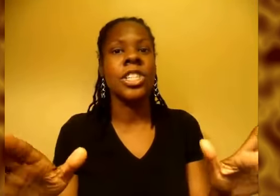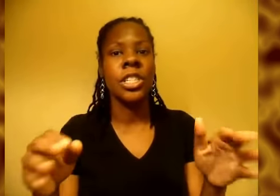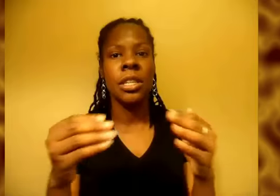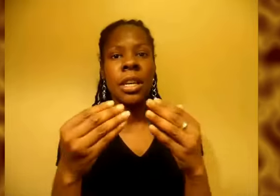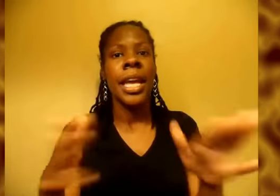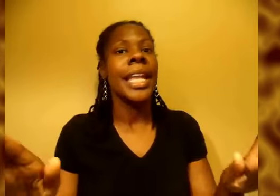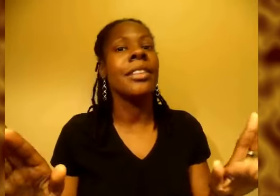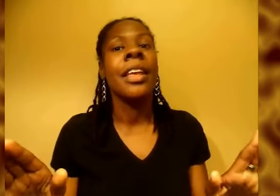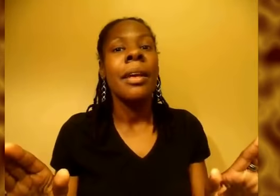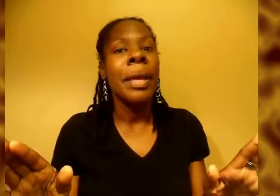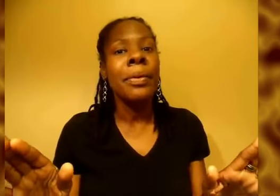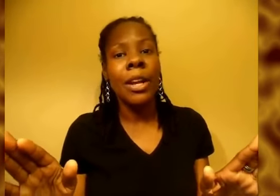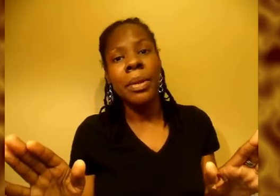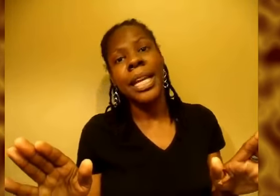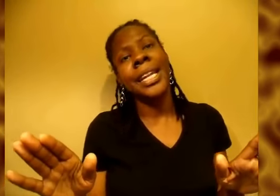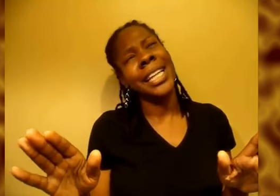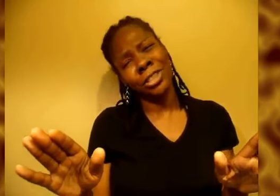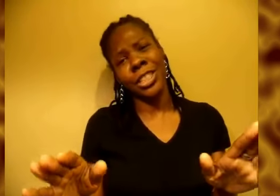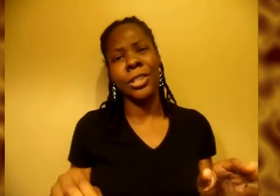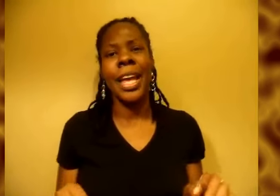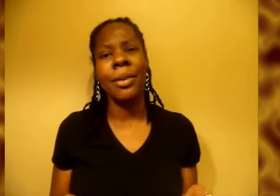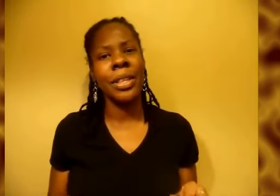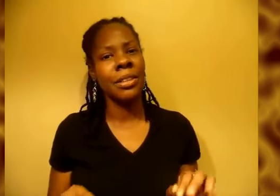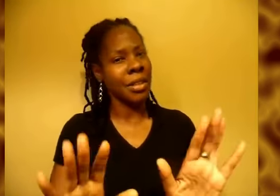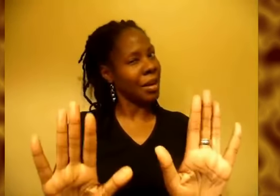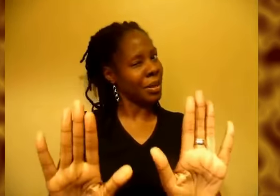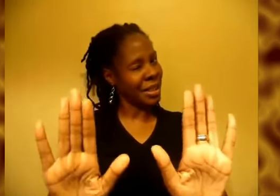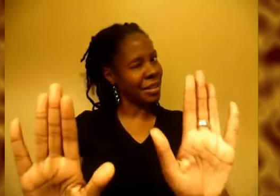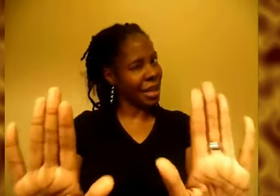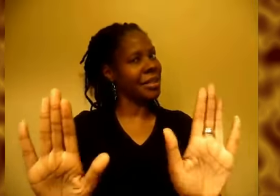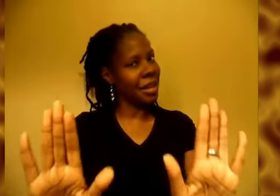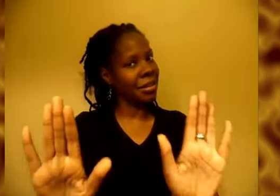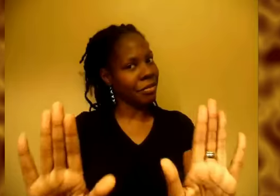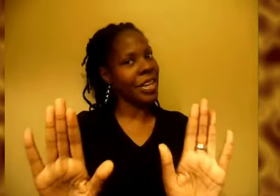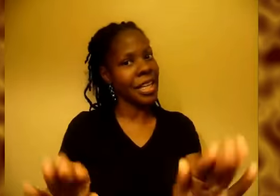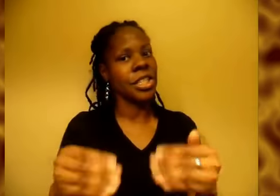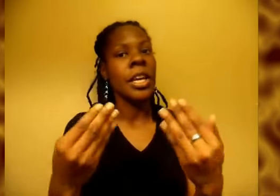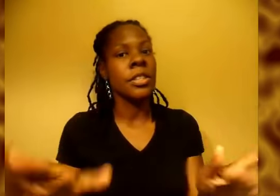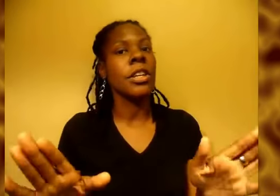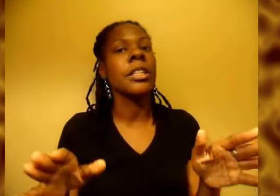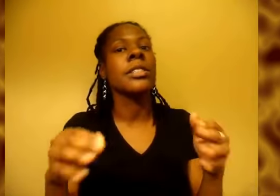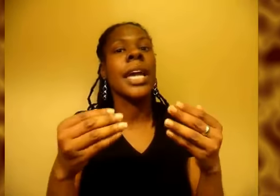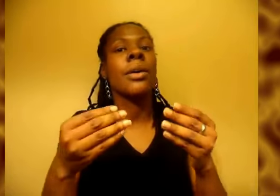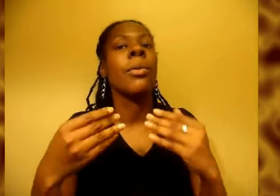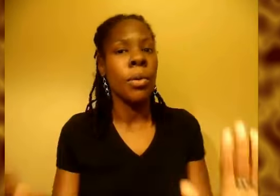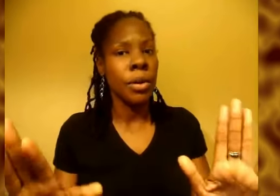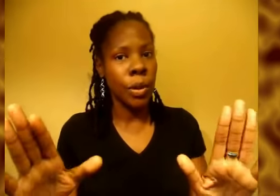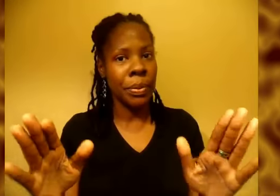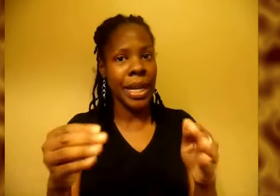Finish. And people normally kind of naturally do that when they don't want anything. They're like, no, finish. So you're going to just kind of whip your